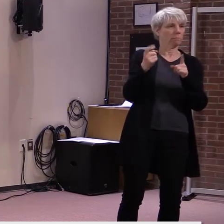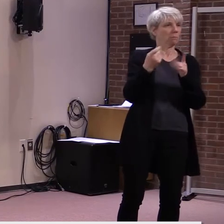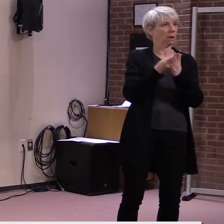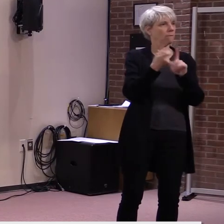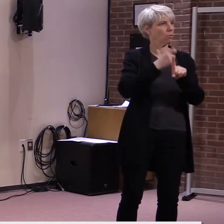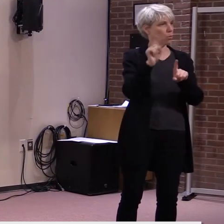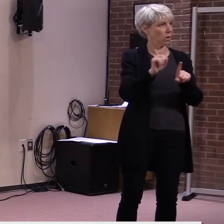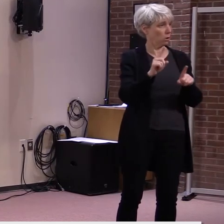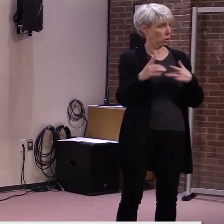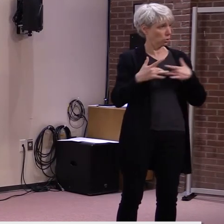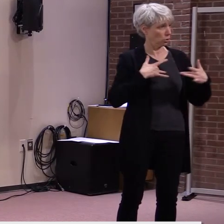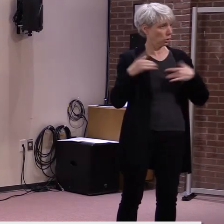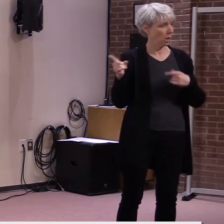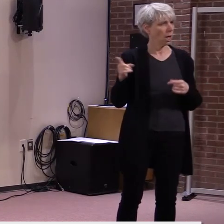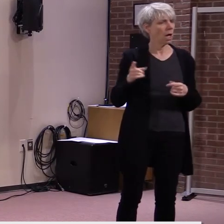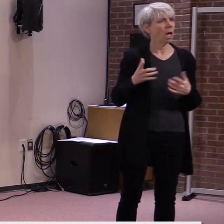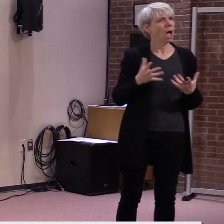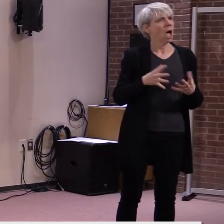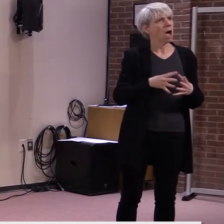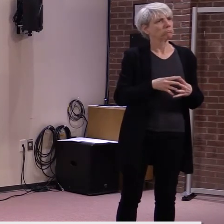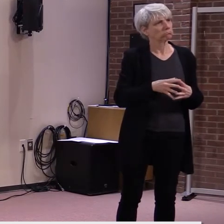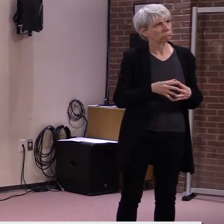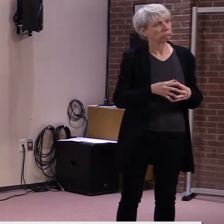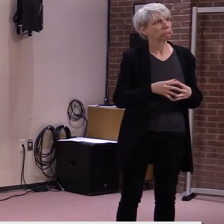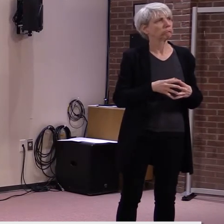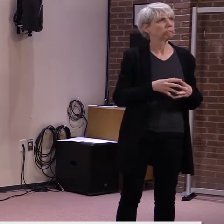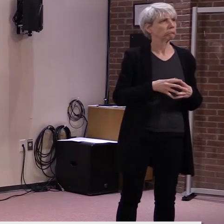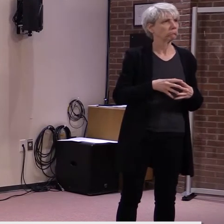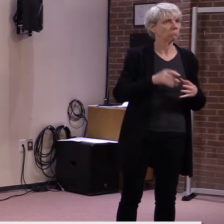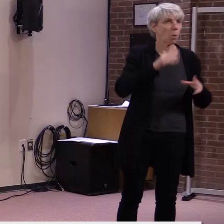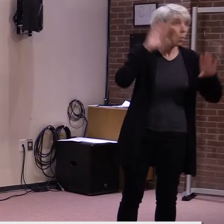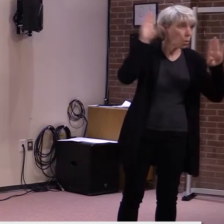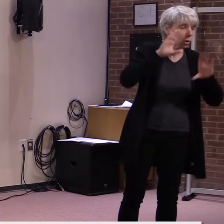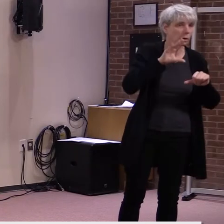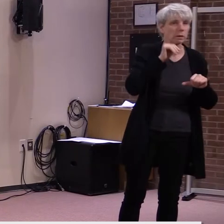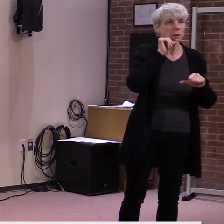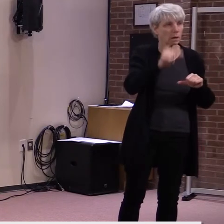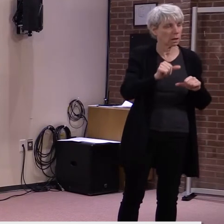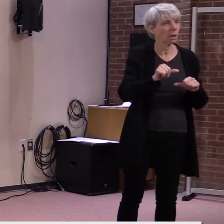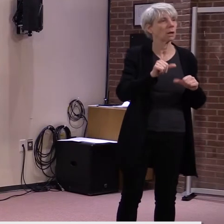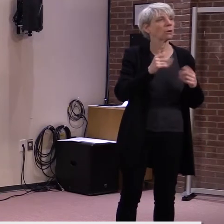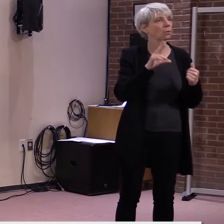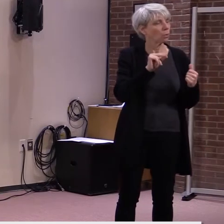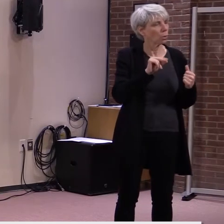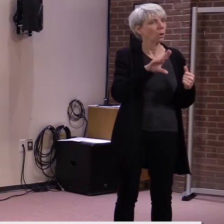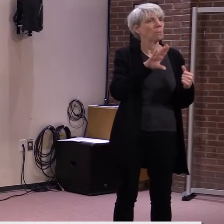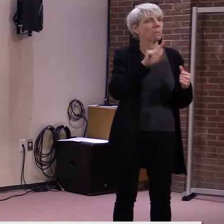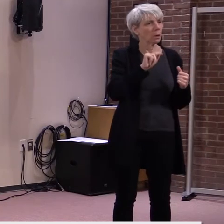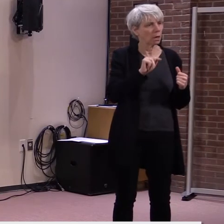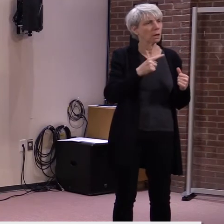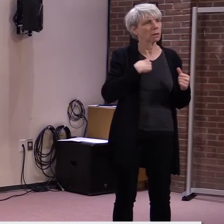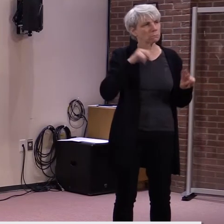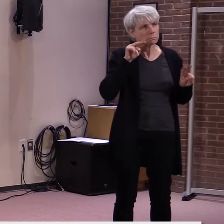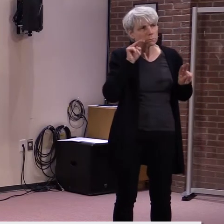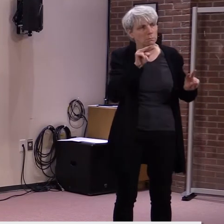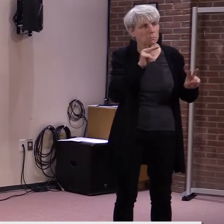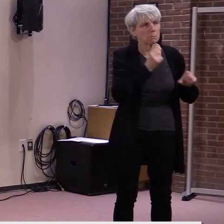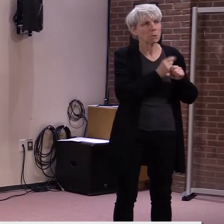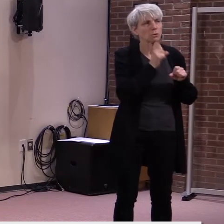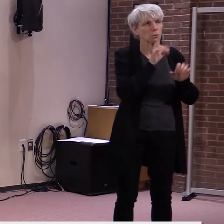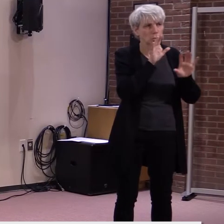I don't know if the word is concerned that there's not another pot of money. I'm concerned to make sure that they are